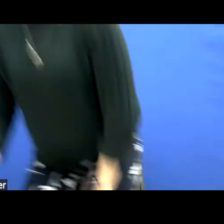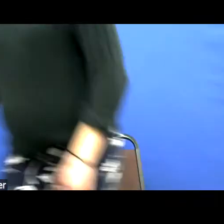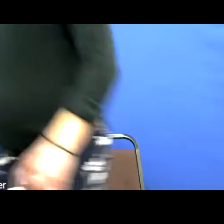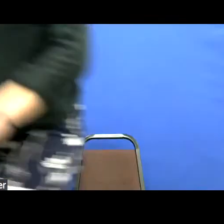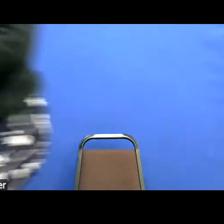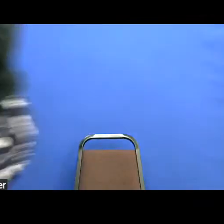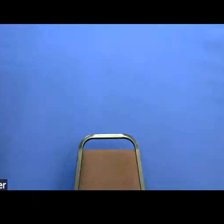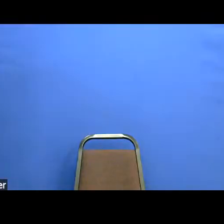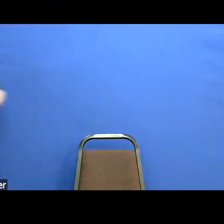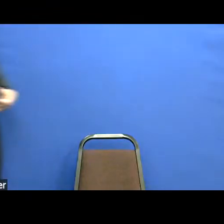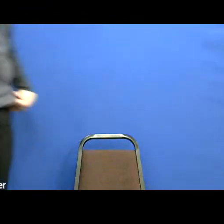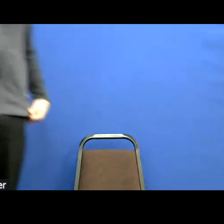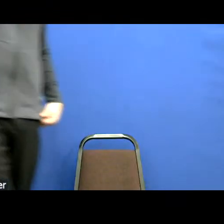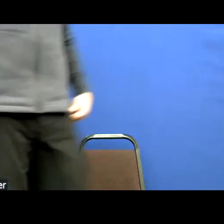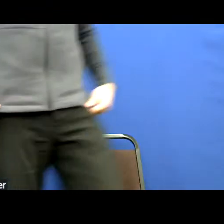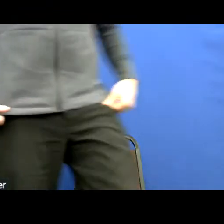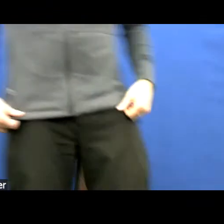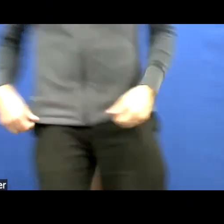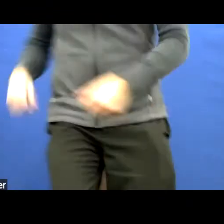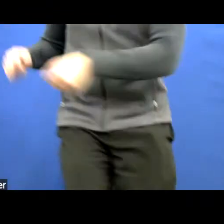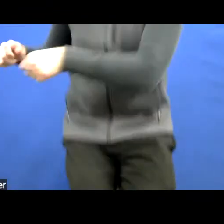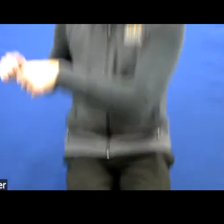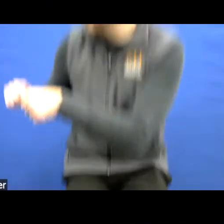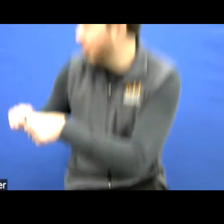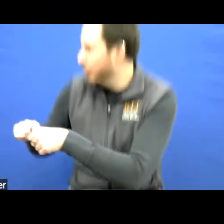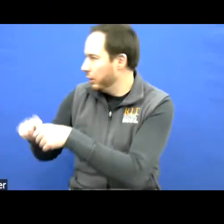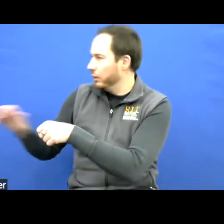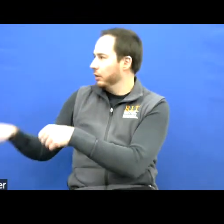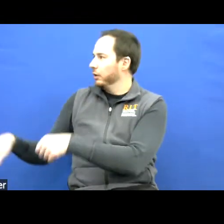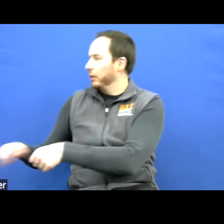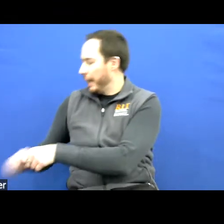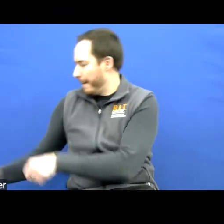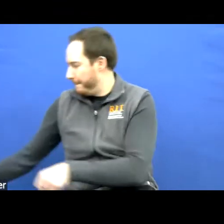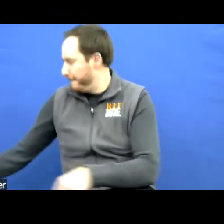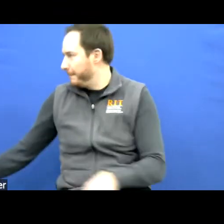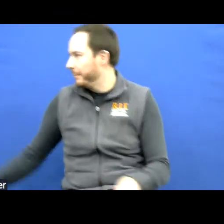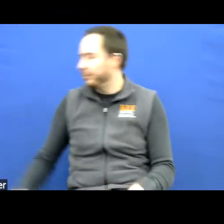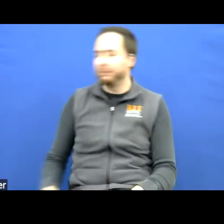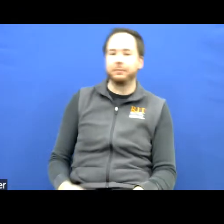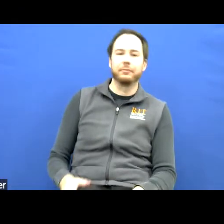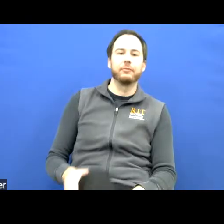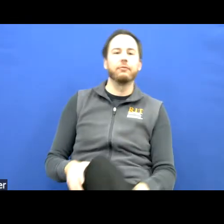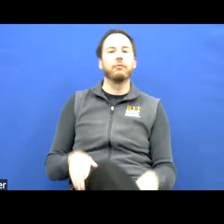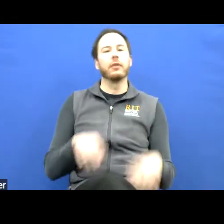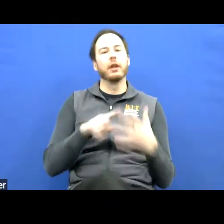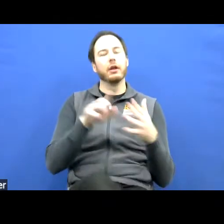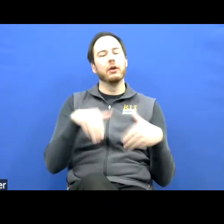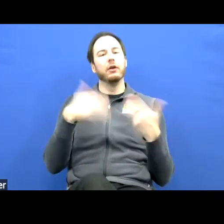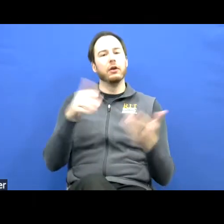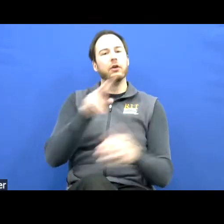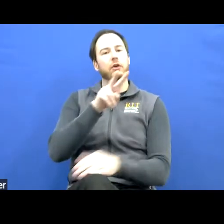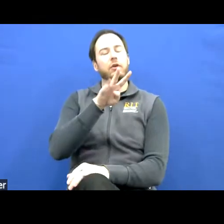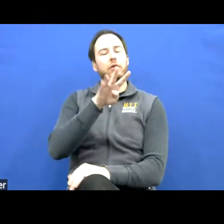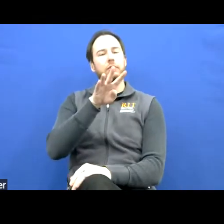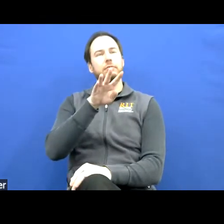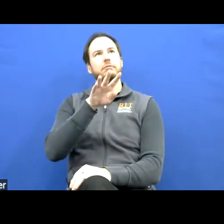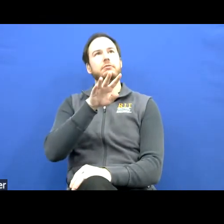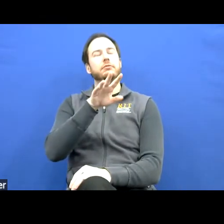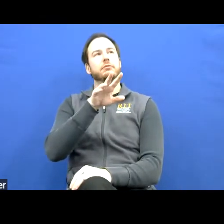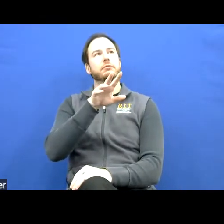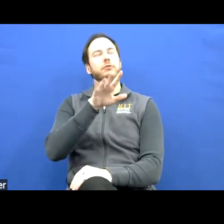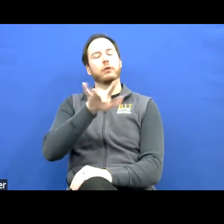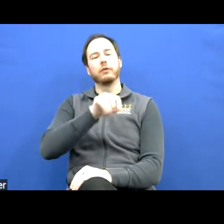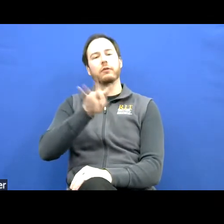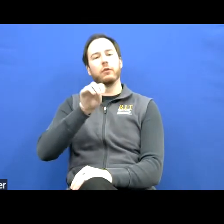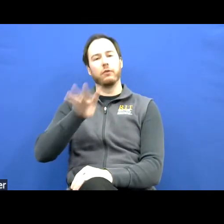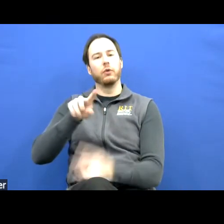I have resolution number 20-404, 2025 to extend the response deadline for the Henrietta Municipal Golf Course